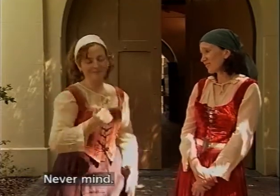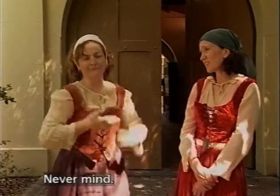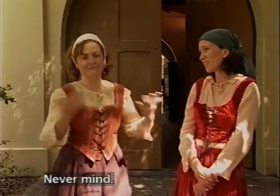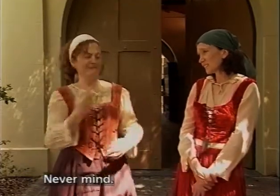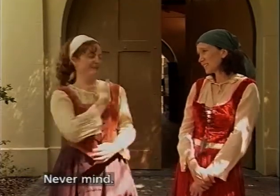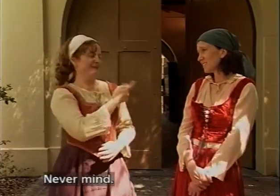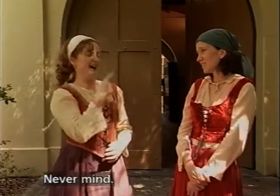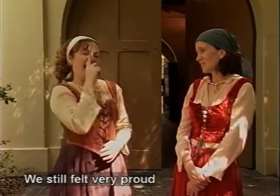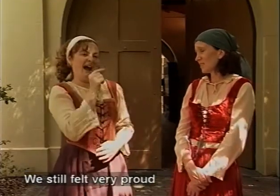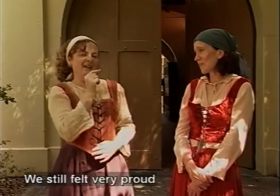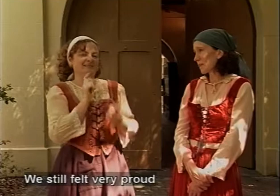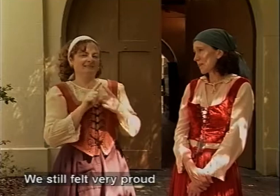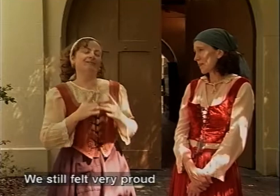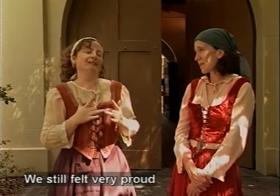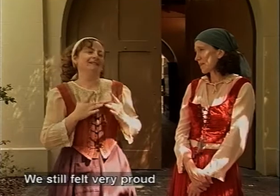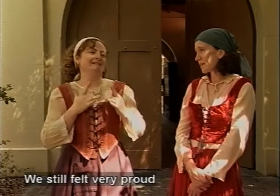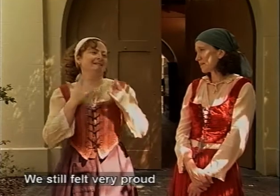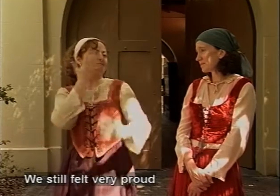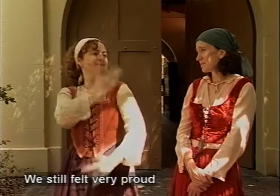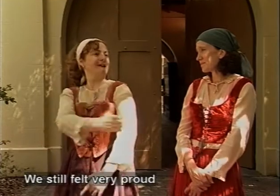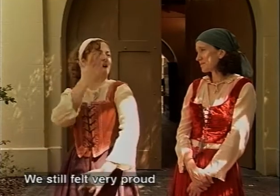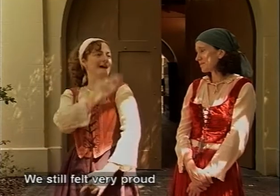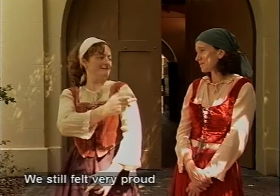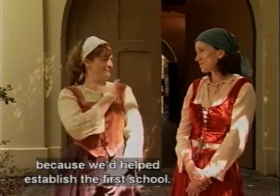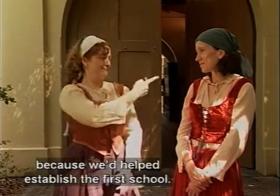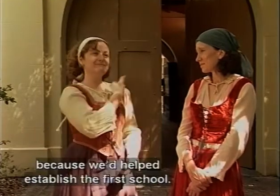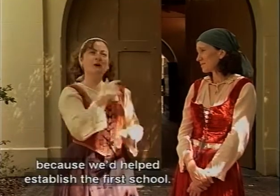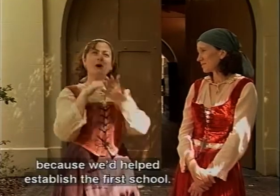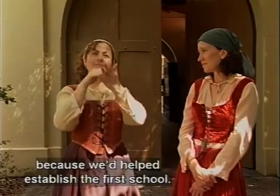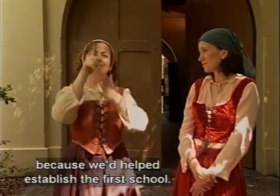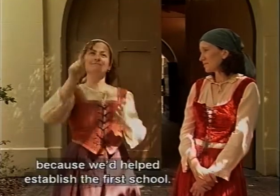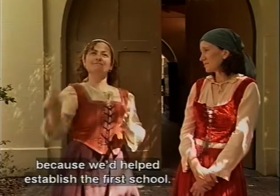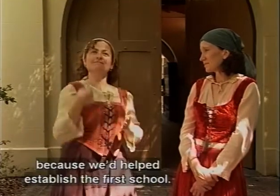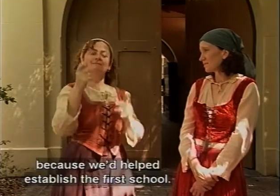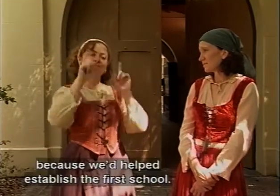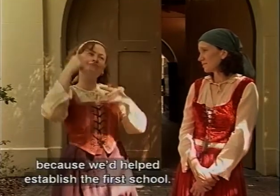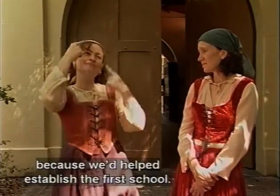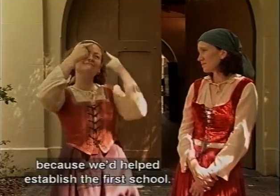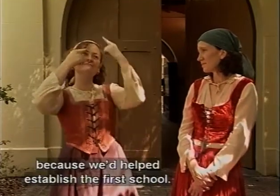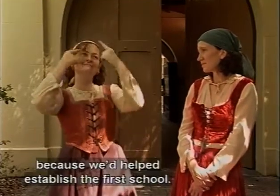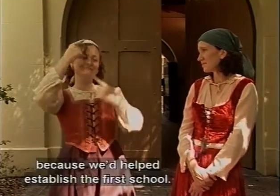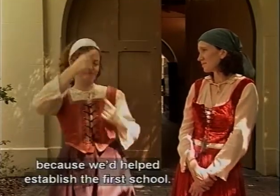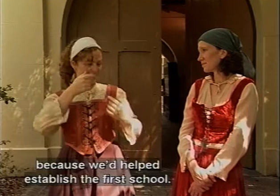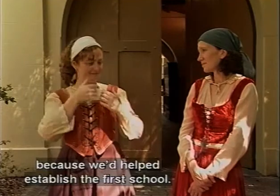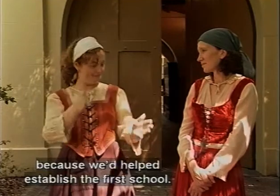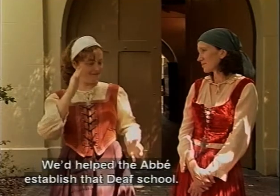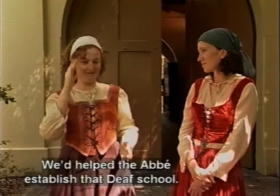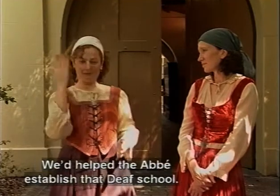Never mind. We still felt very proud because we'd helped to establish the first school. We'd helped the